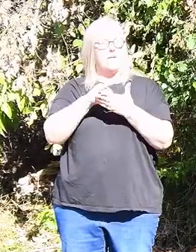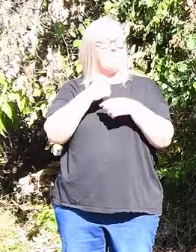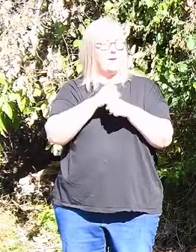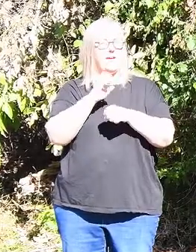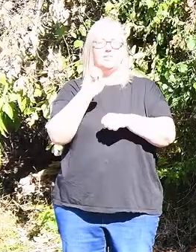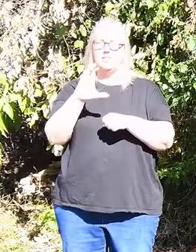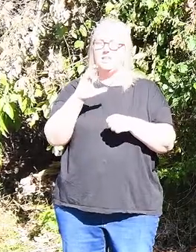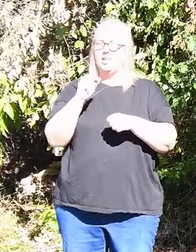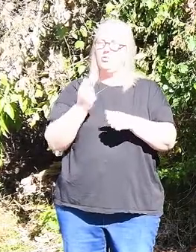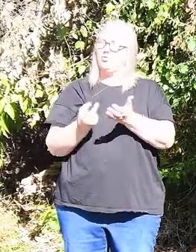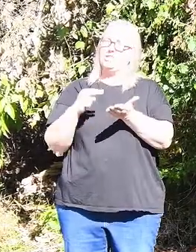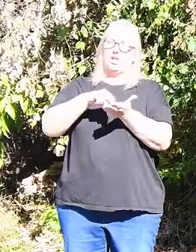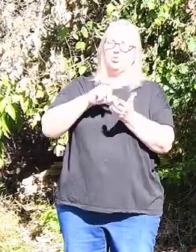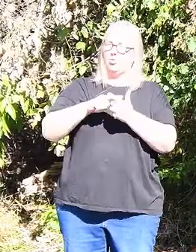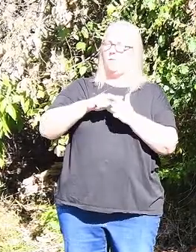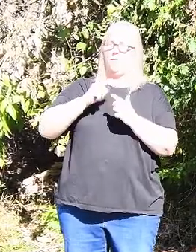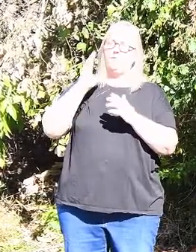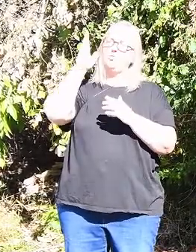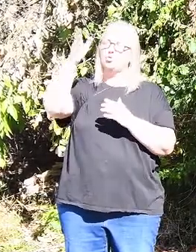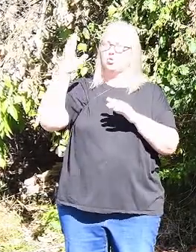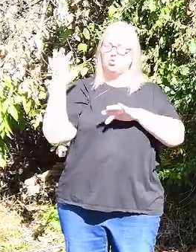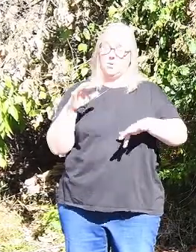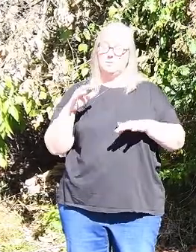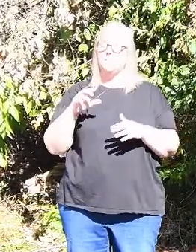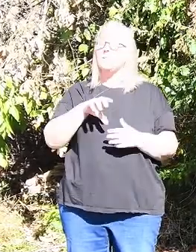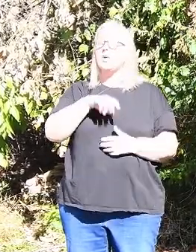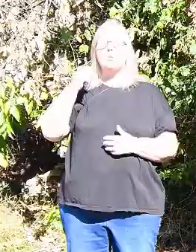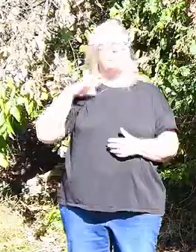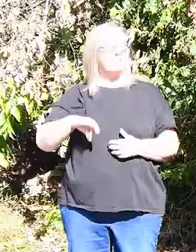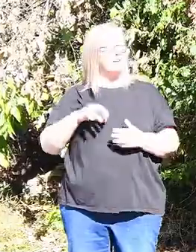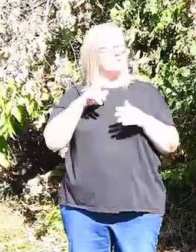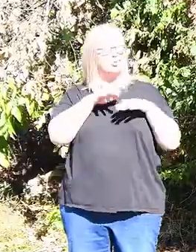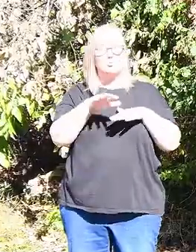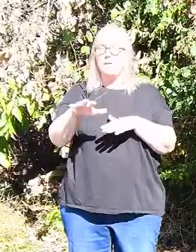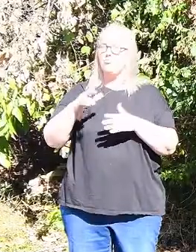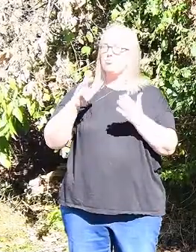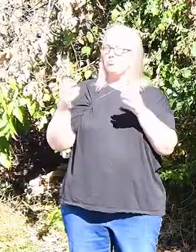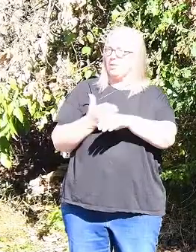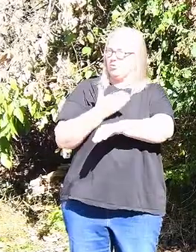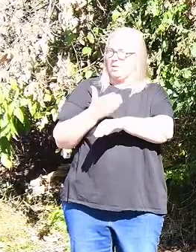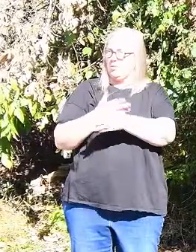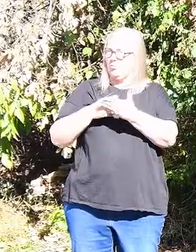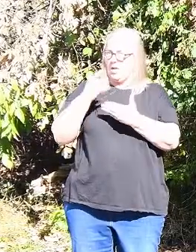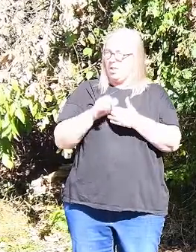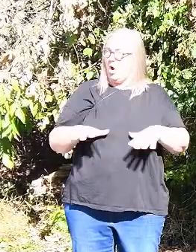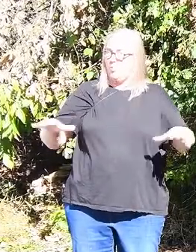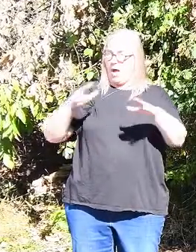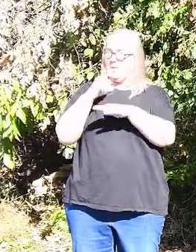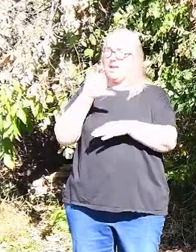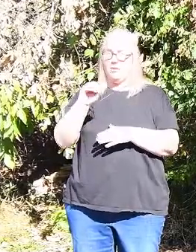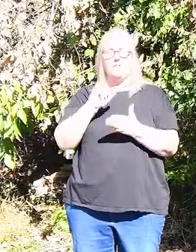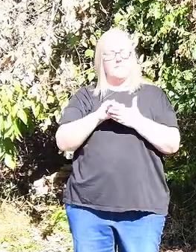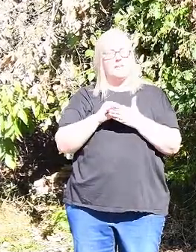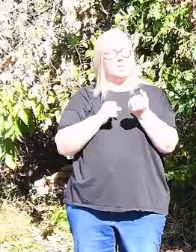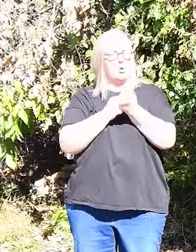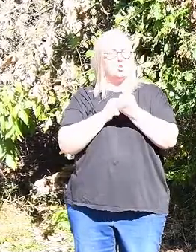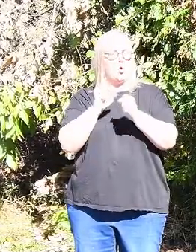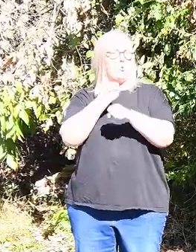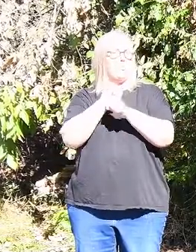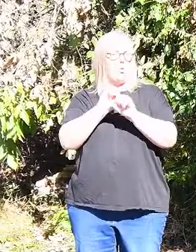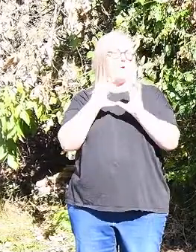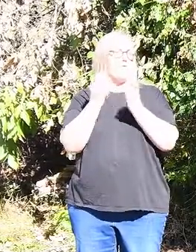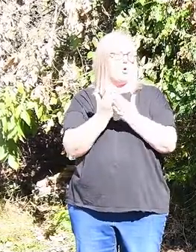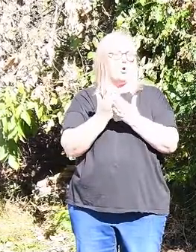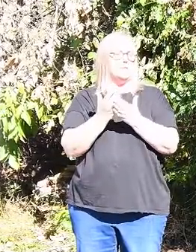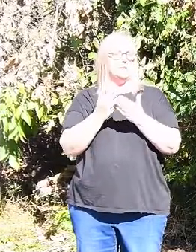storms. And another benefit of these stream restoration projects around the county is that they support workforce development and green